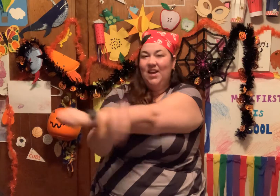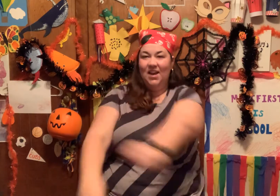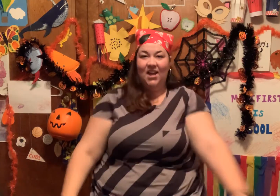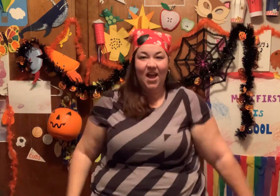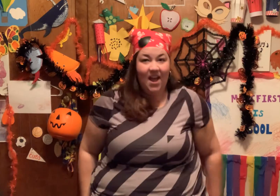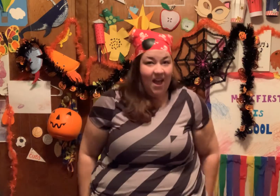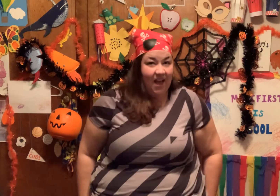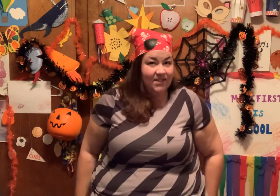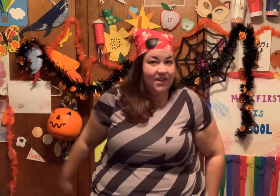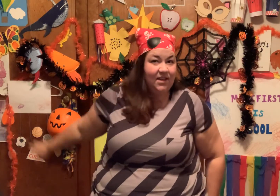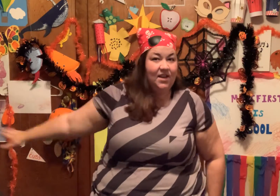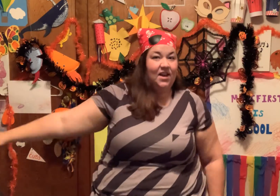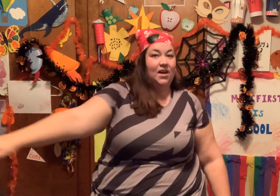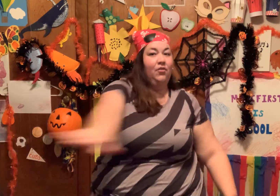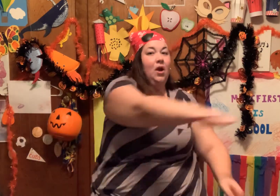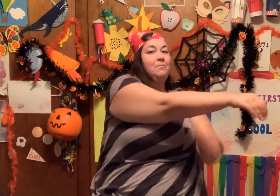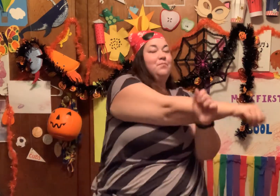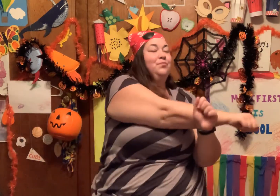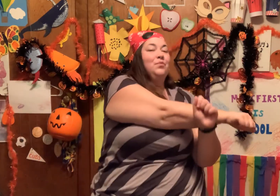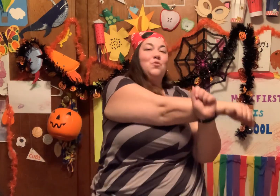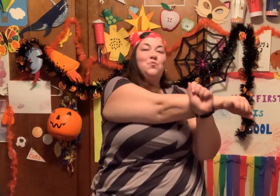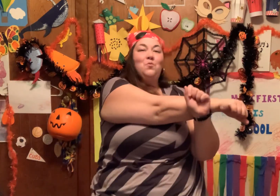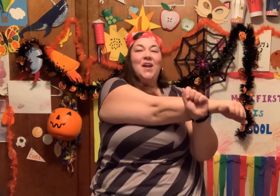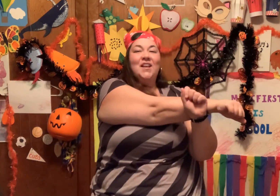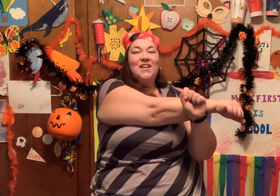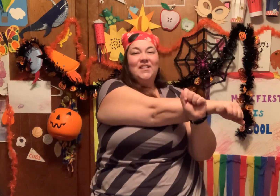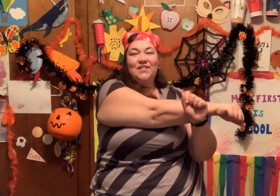1, 2, 3, 4, 5, 6, 7. Excellent. Other arm.